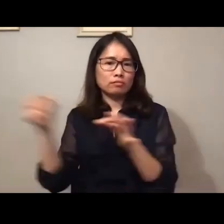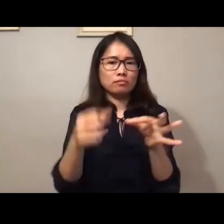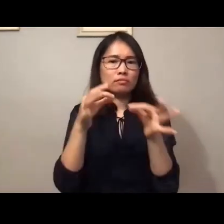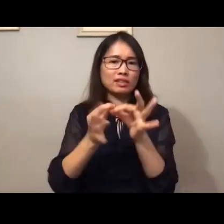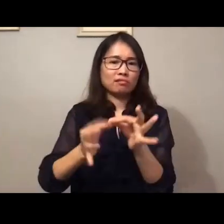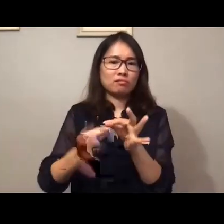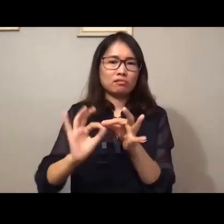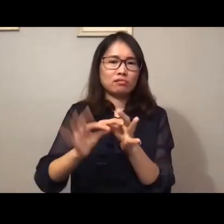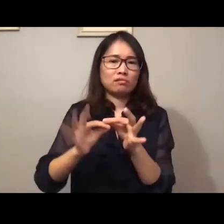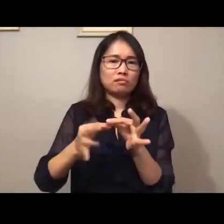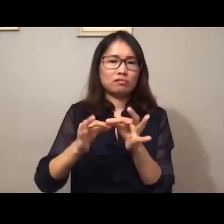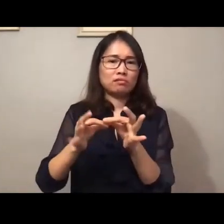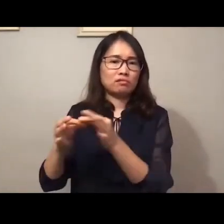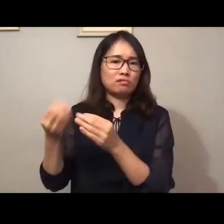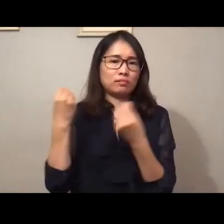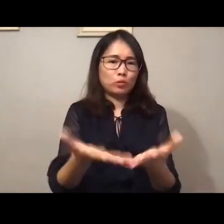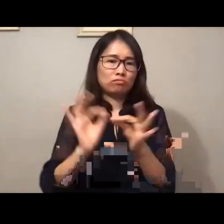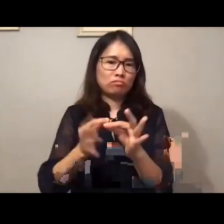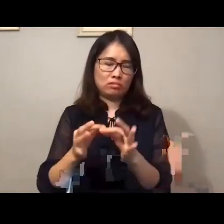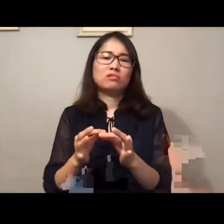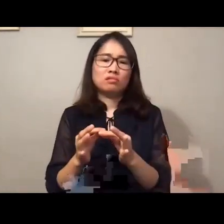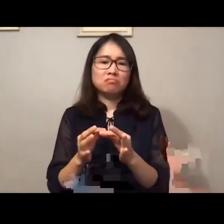And in terms of working in a